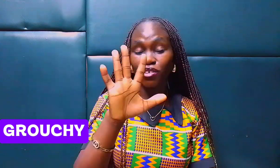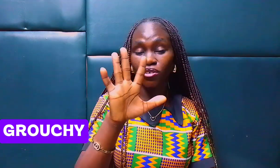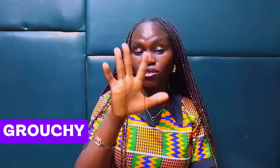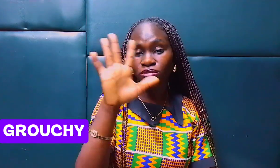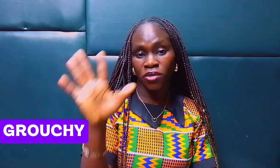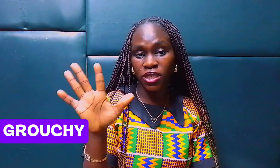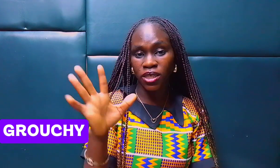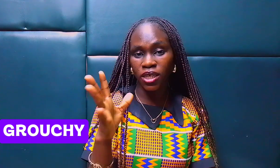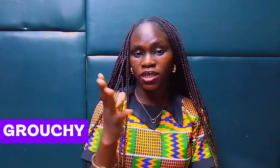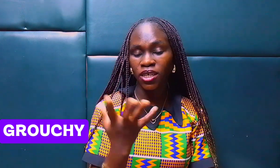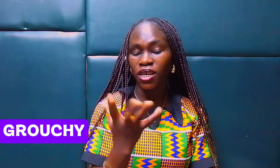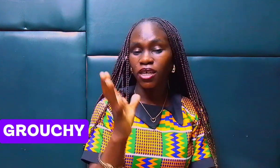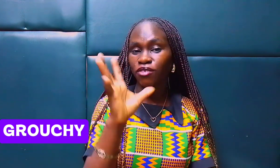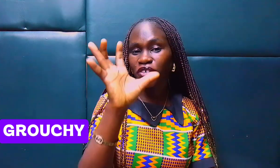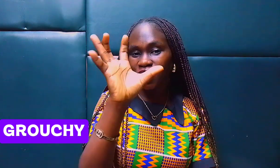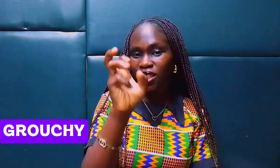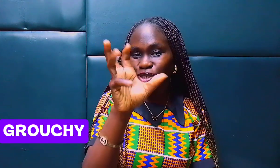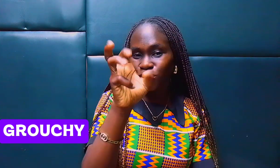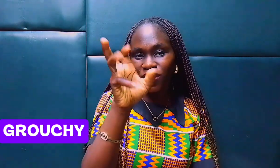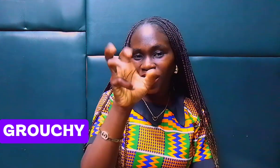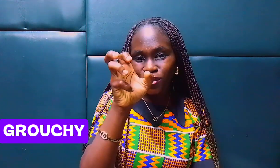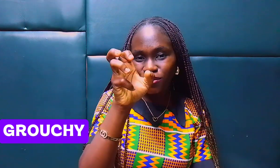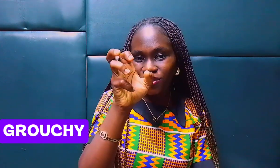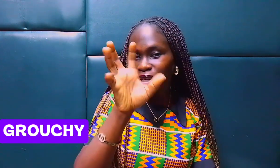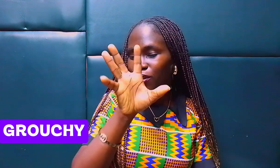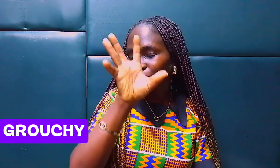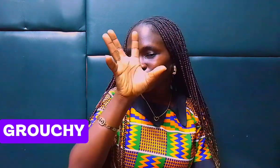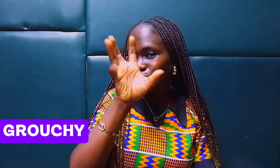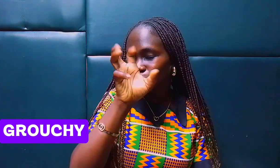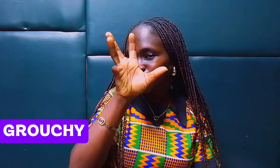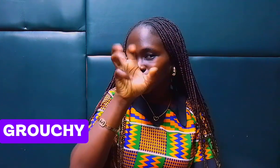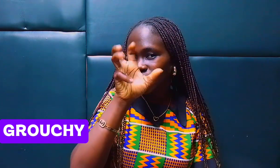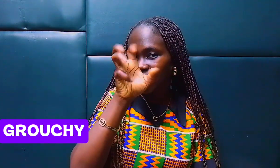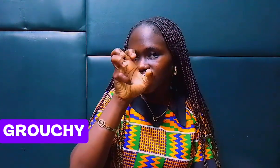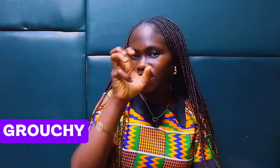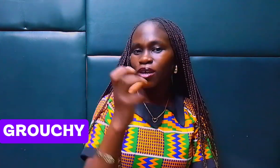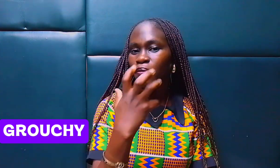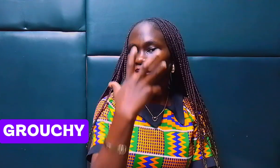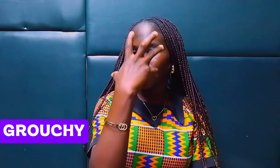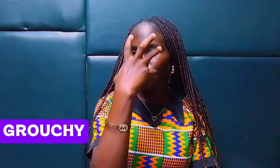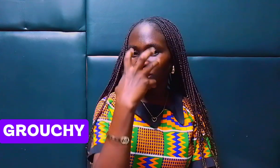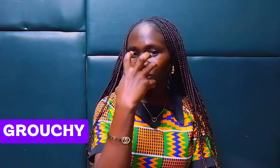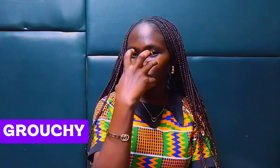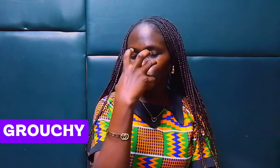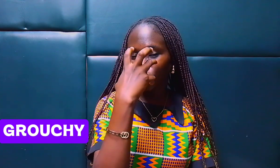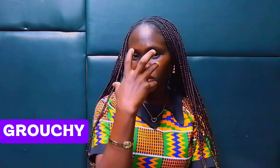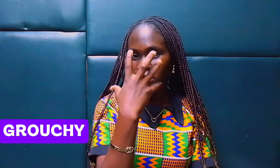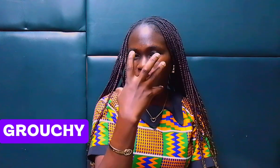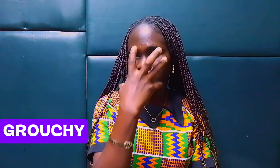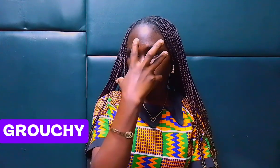Have your dominant hand again, as if you're taking something out, or you're just going to do it like this. Do it close to your face,